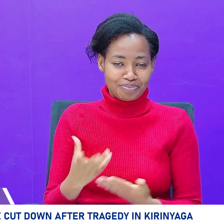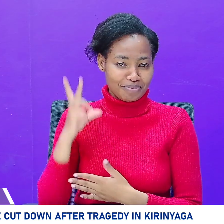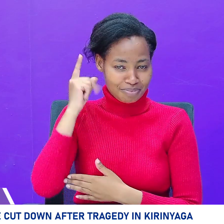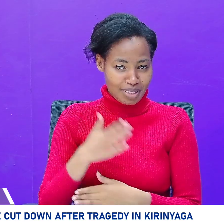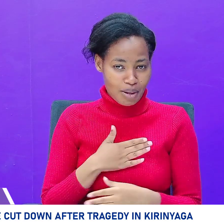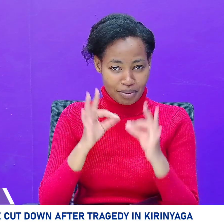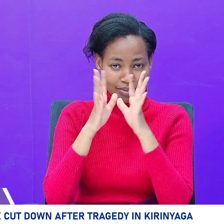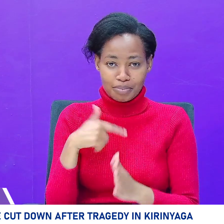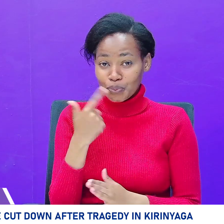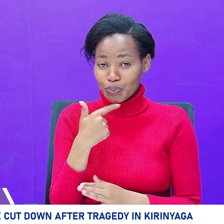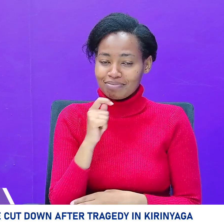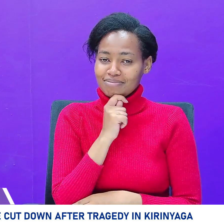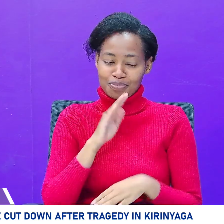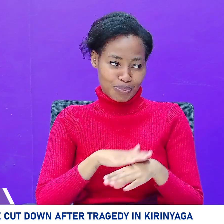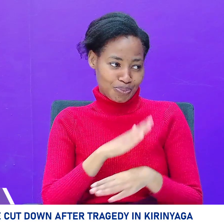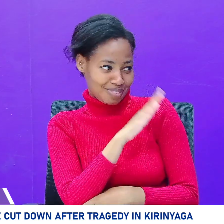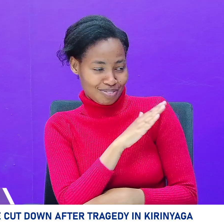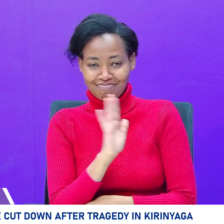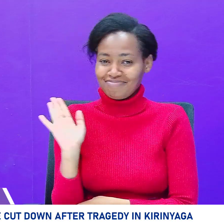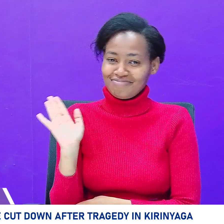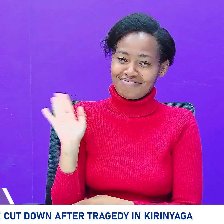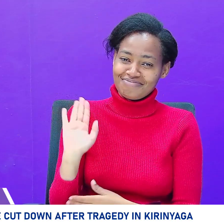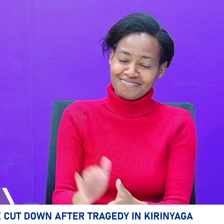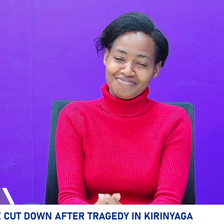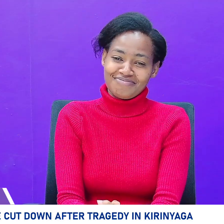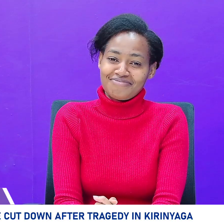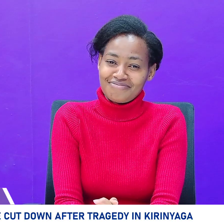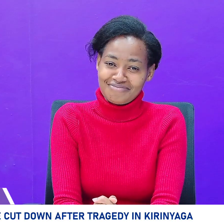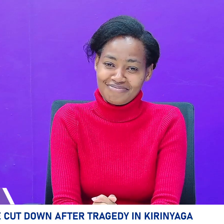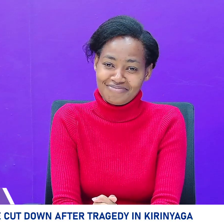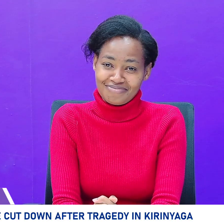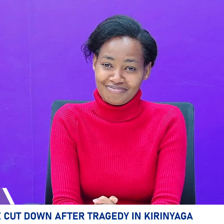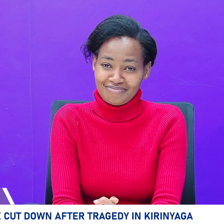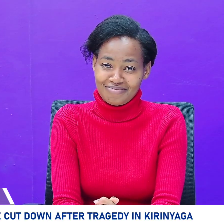Catherine Ngovi, with my sign language interpreter doing the voicing, Tobias Omondi. Good evening.